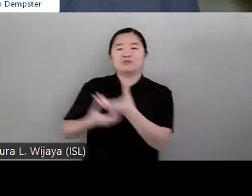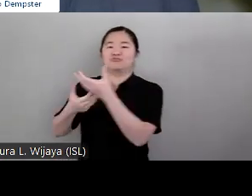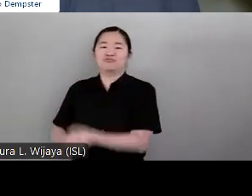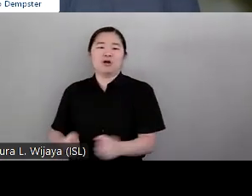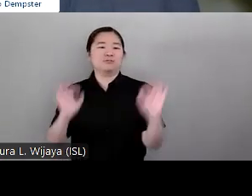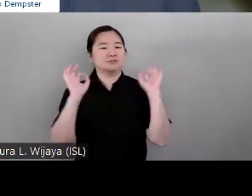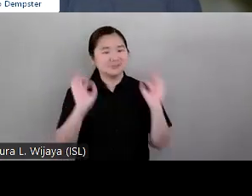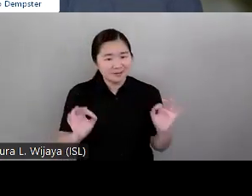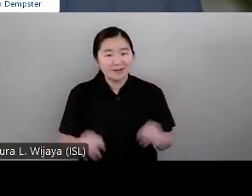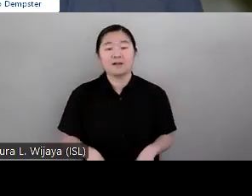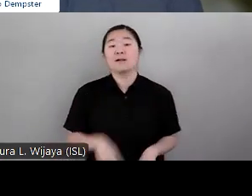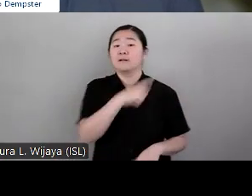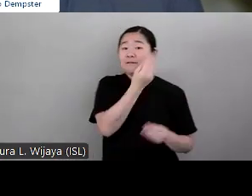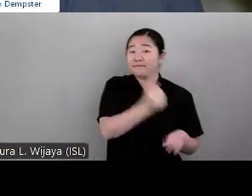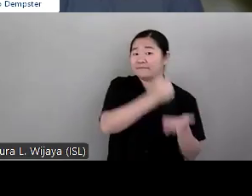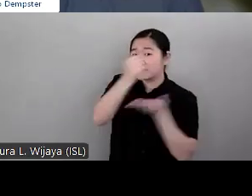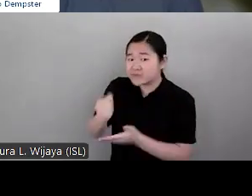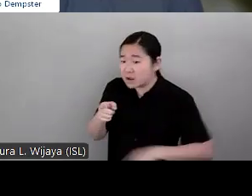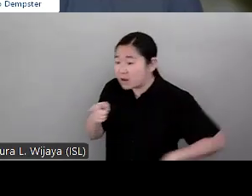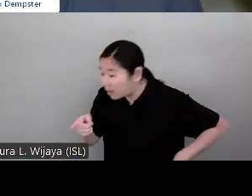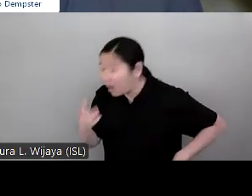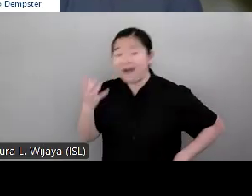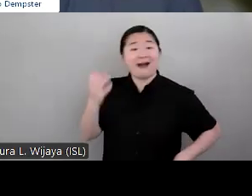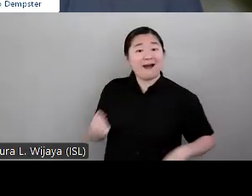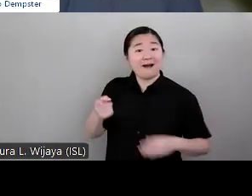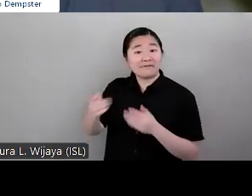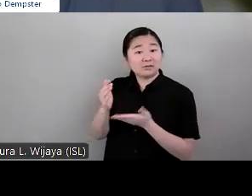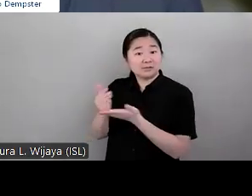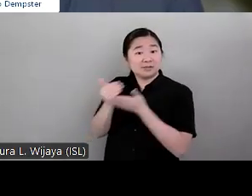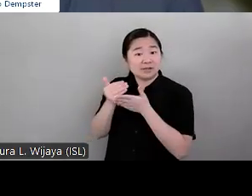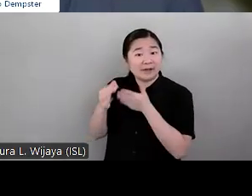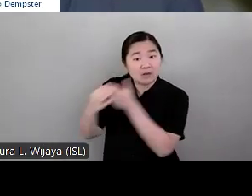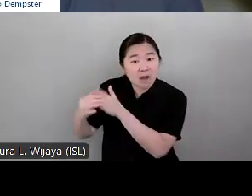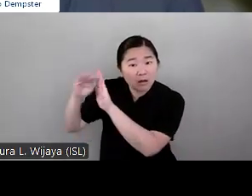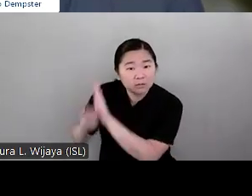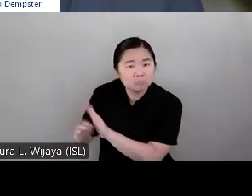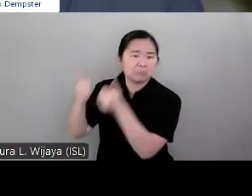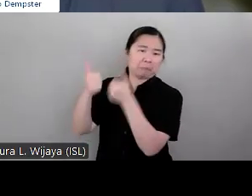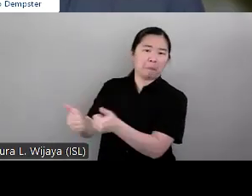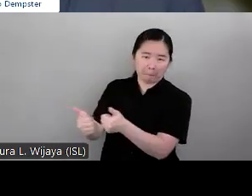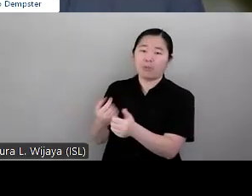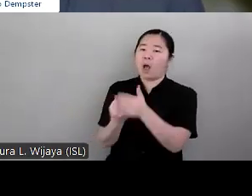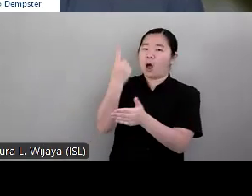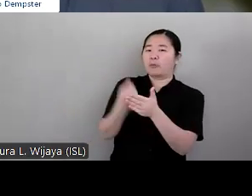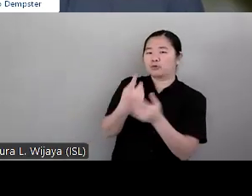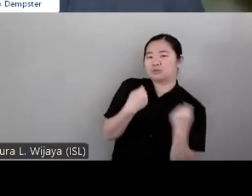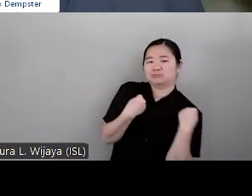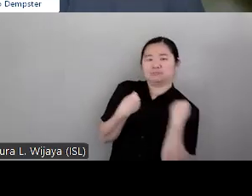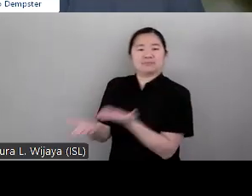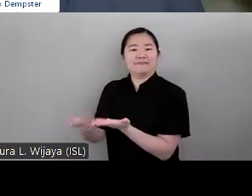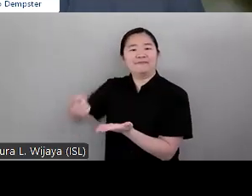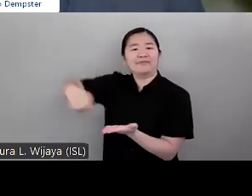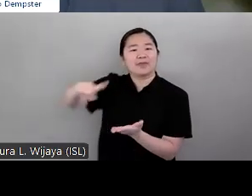their peers. Women and girls with disabilities face higher risks of sexual violence and abuse. And we know that